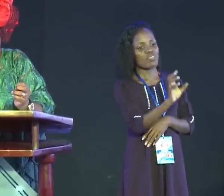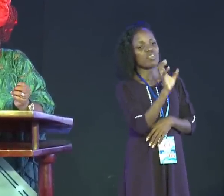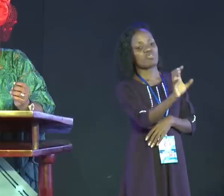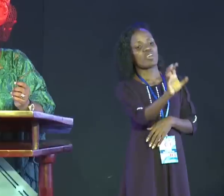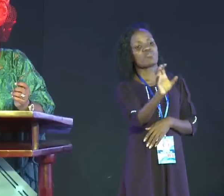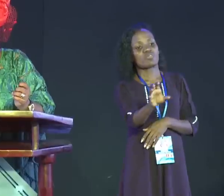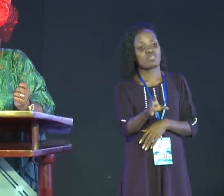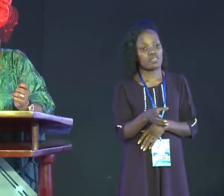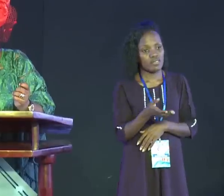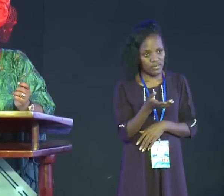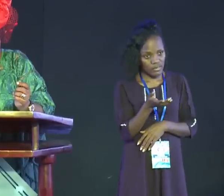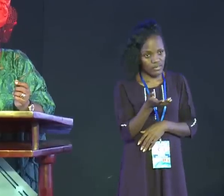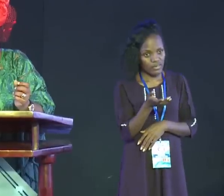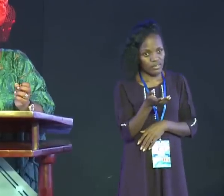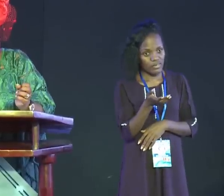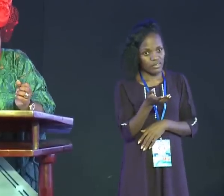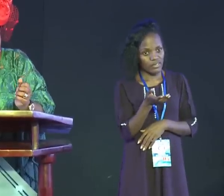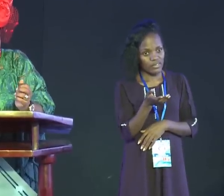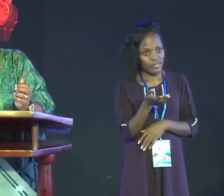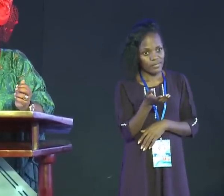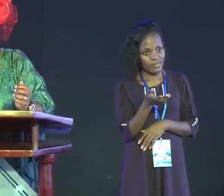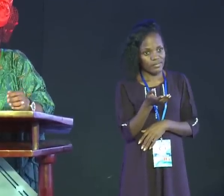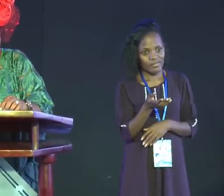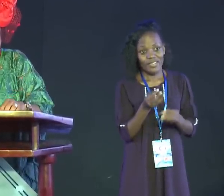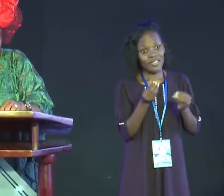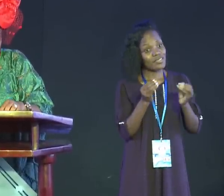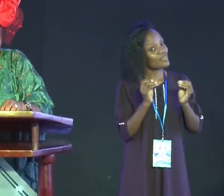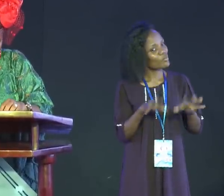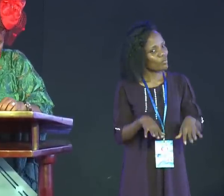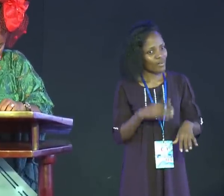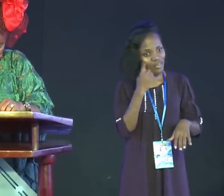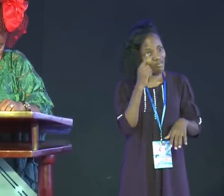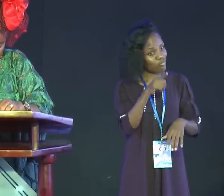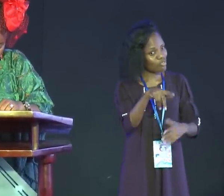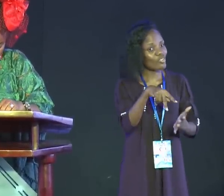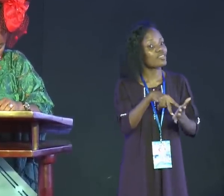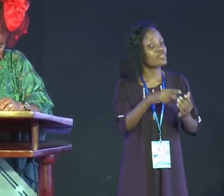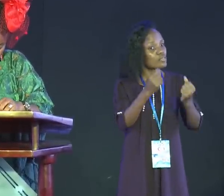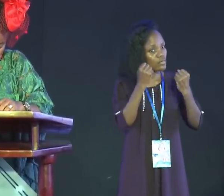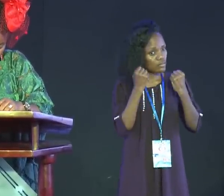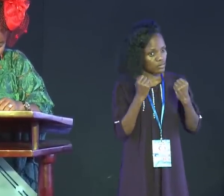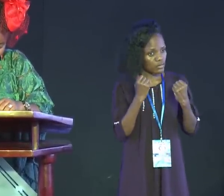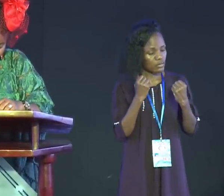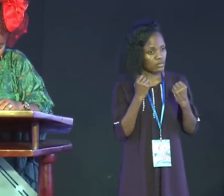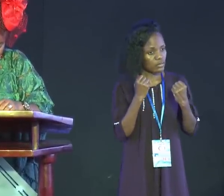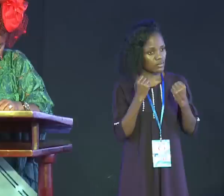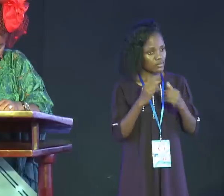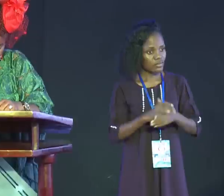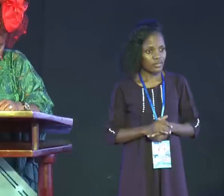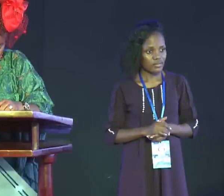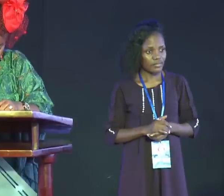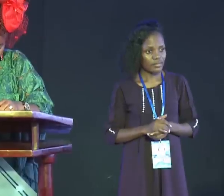ngabakuchojeza era ngabakuvumye. Si kyangu okuyimirira. It's not easy to stand.